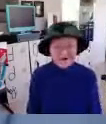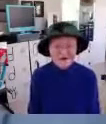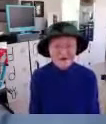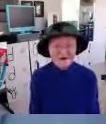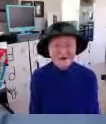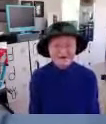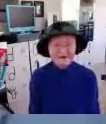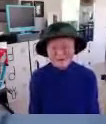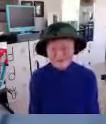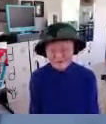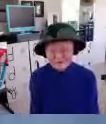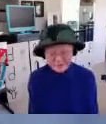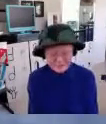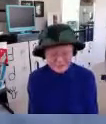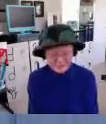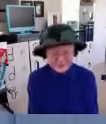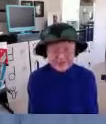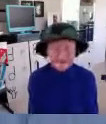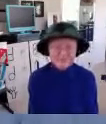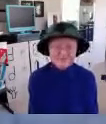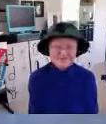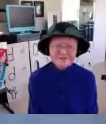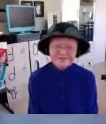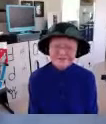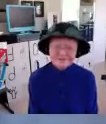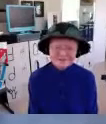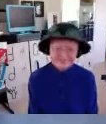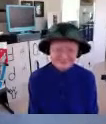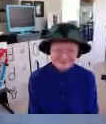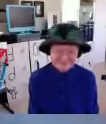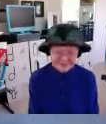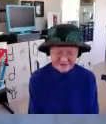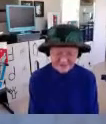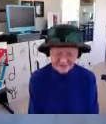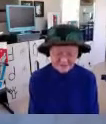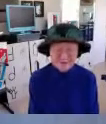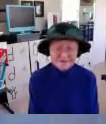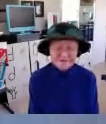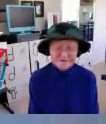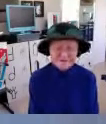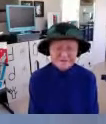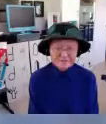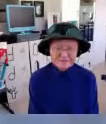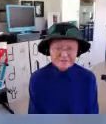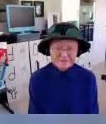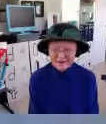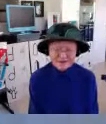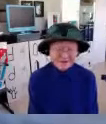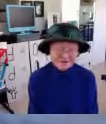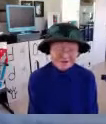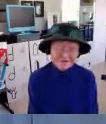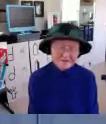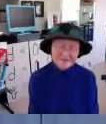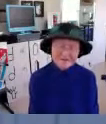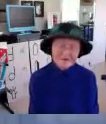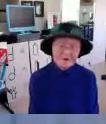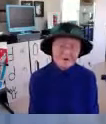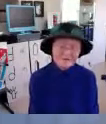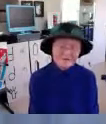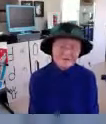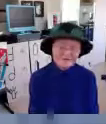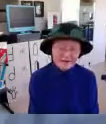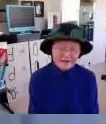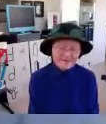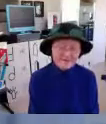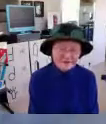presentation. Wow. You know, I've been working with you now for several years on the SignTyp project, but I actually didn't know all of that